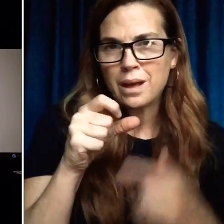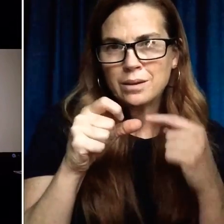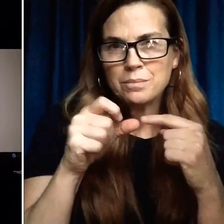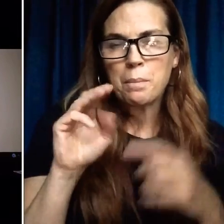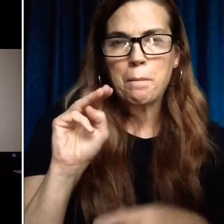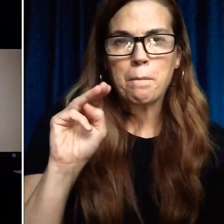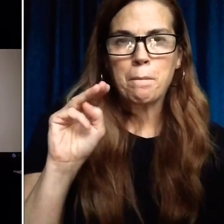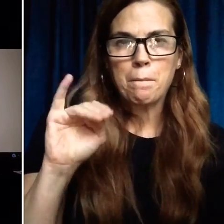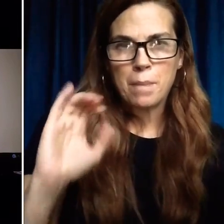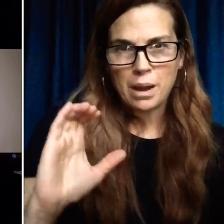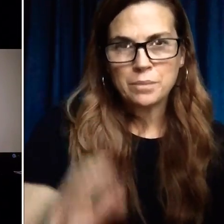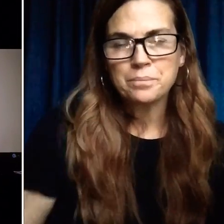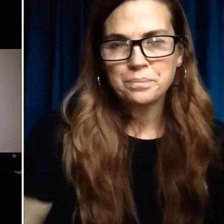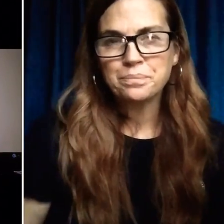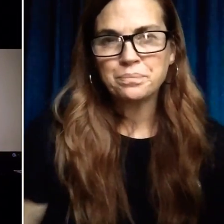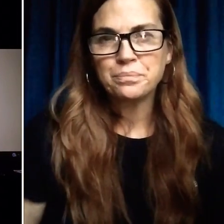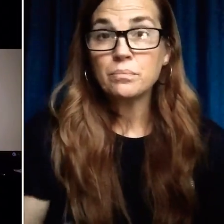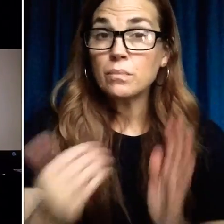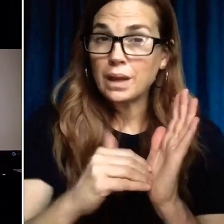tiny microphone.